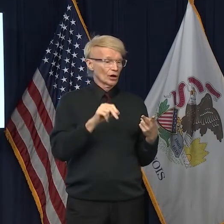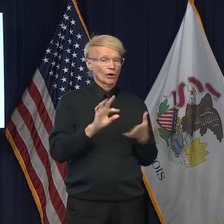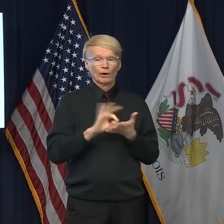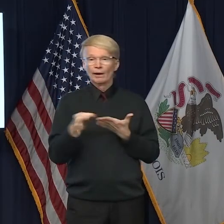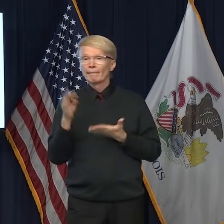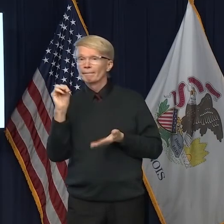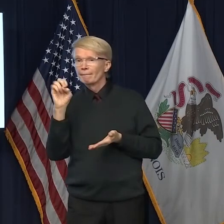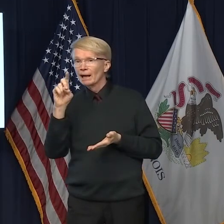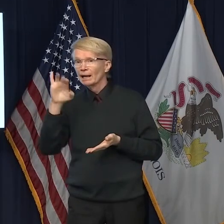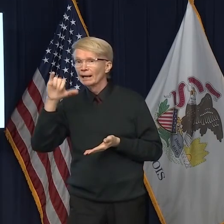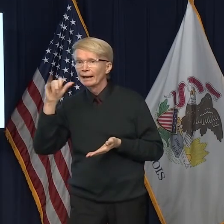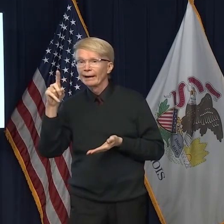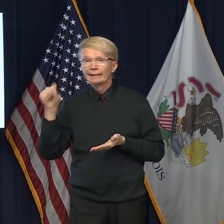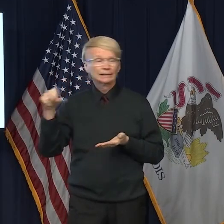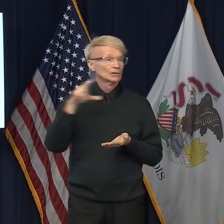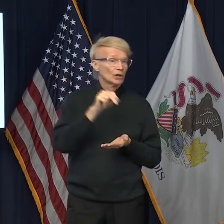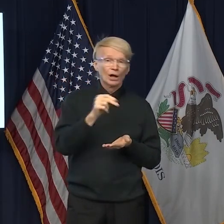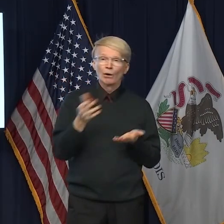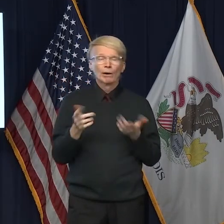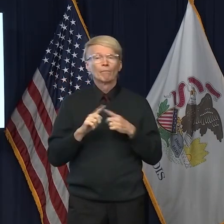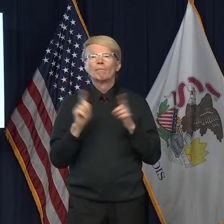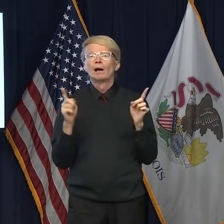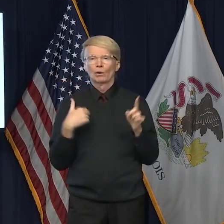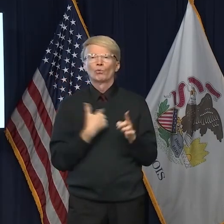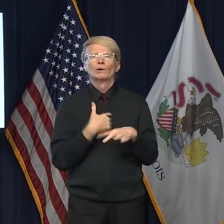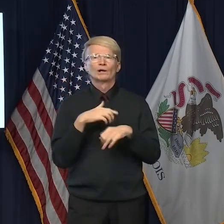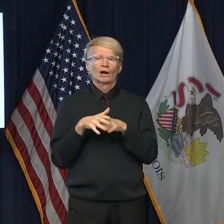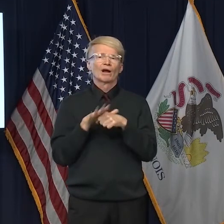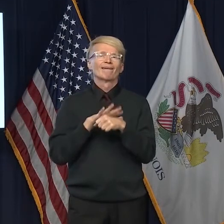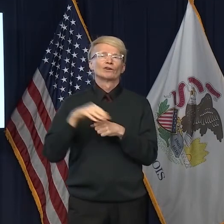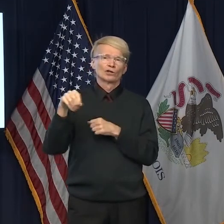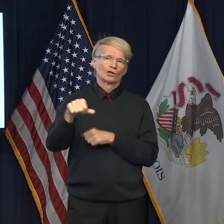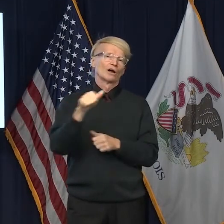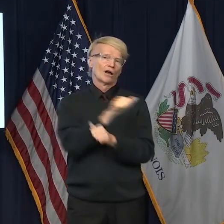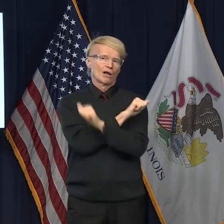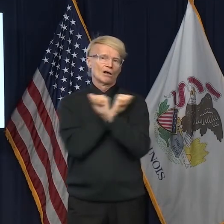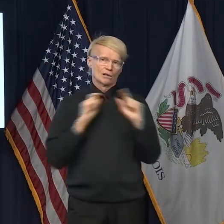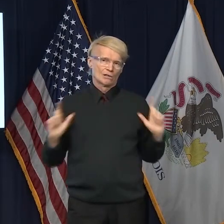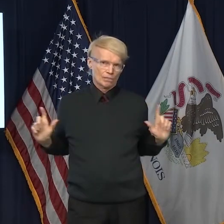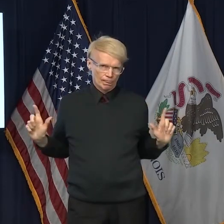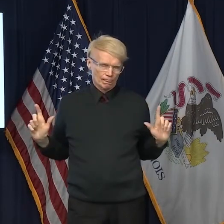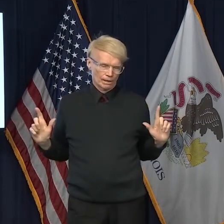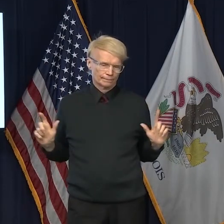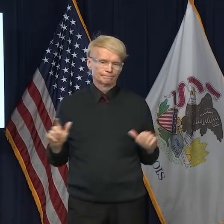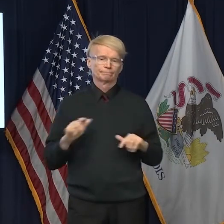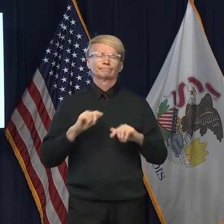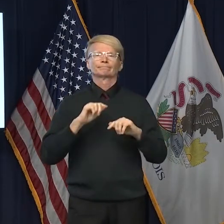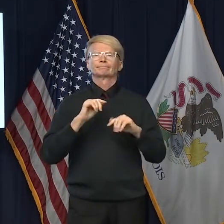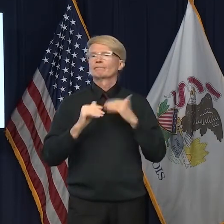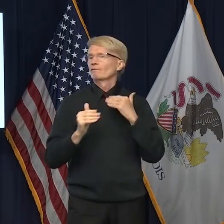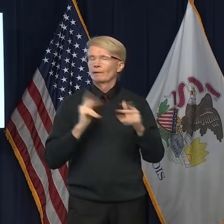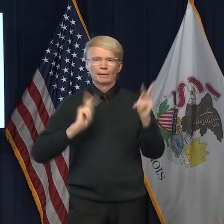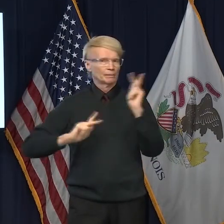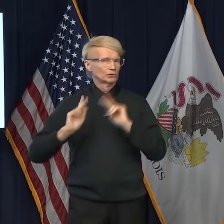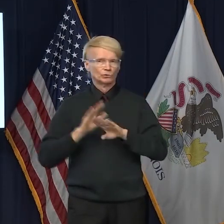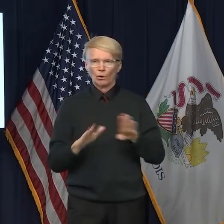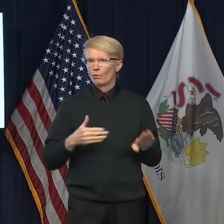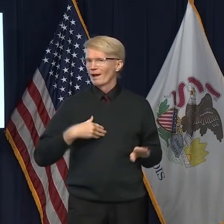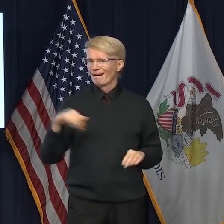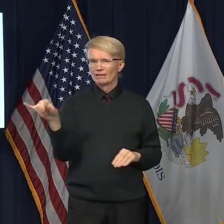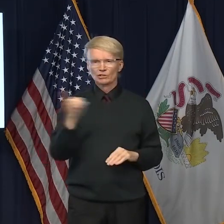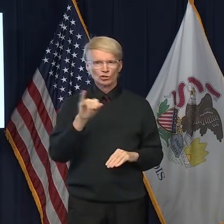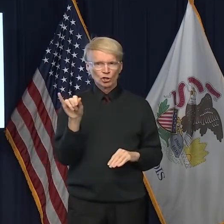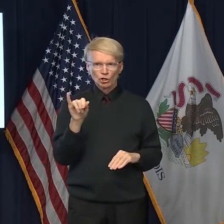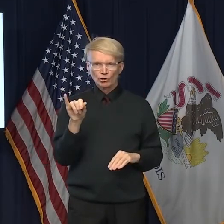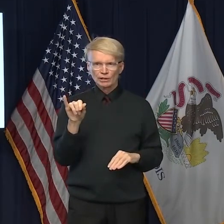don't. But we are making sure that we are covering everybody. I think we all agree that even people who don't have insurance